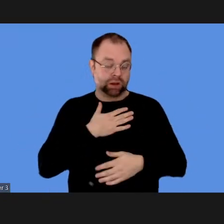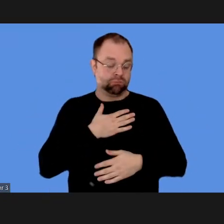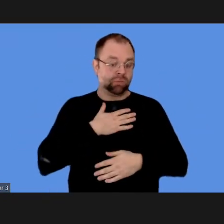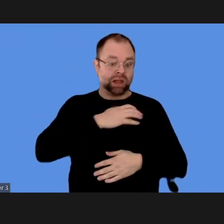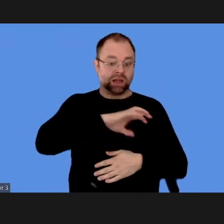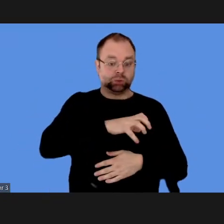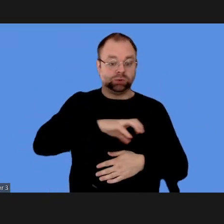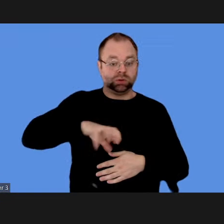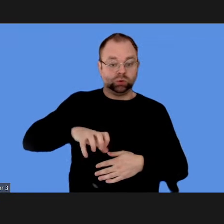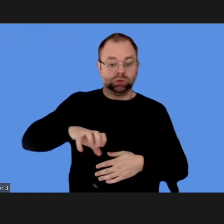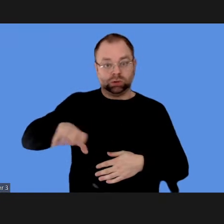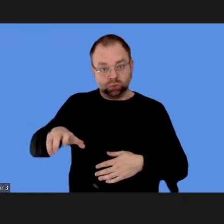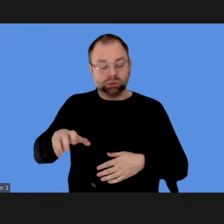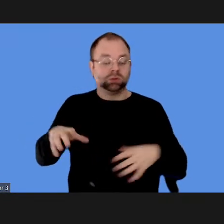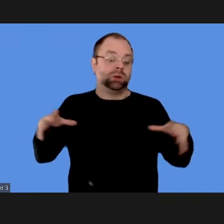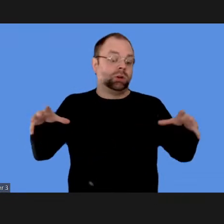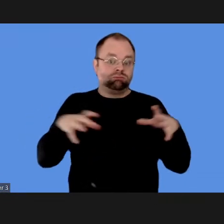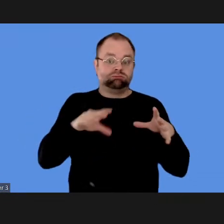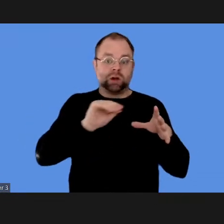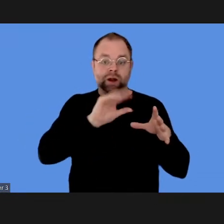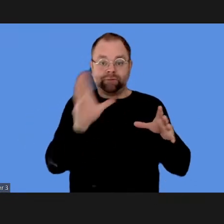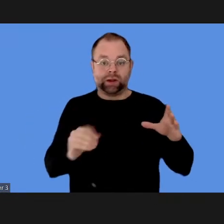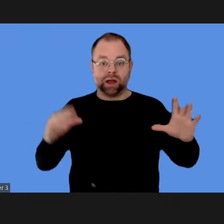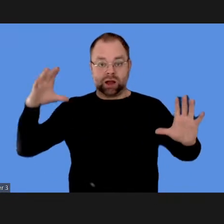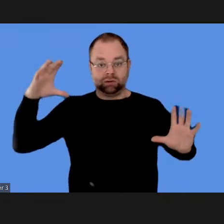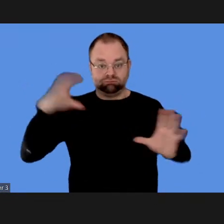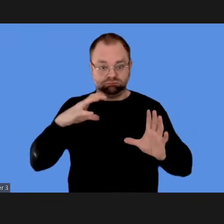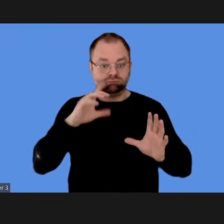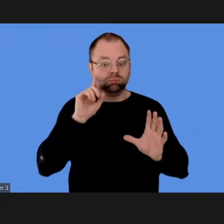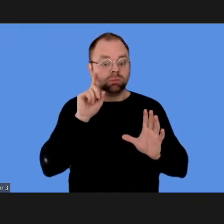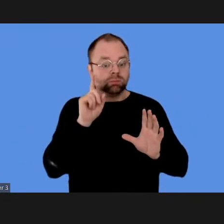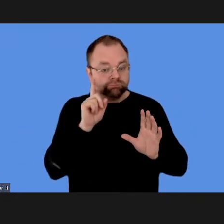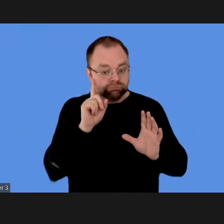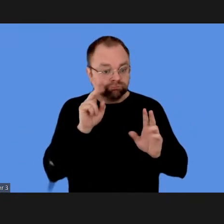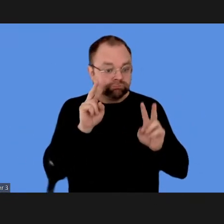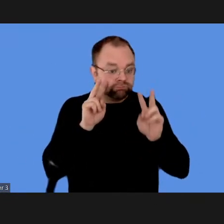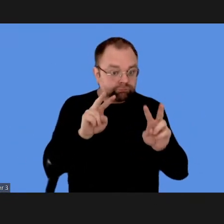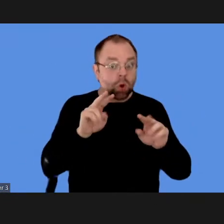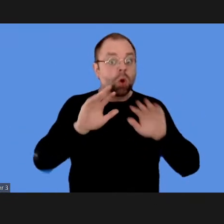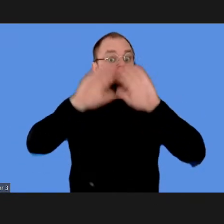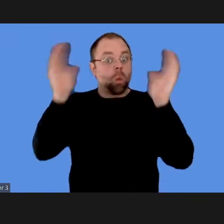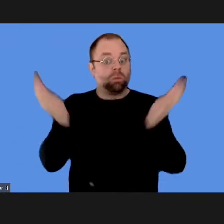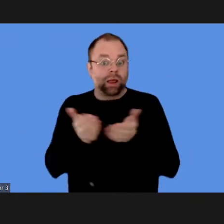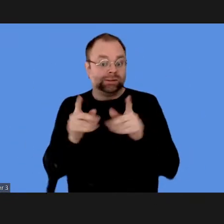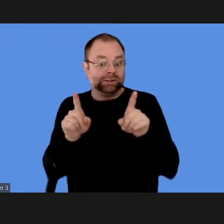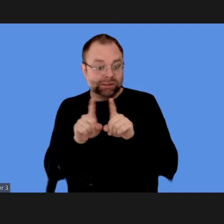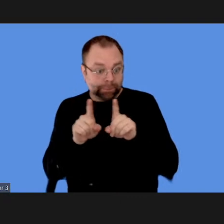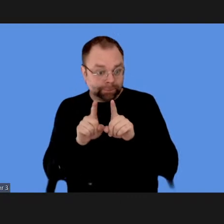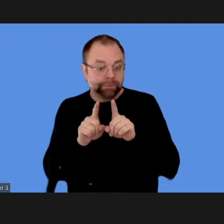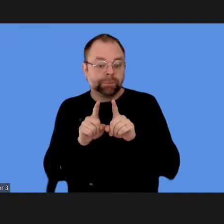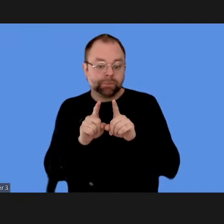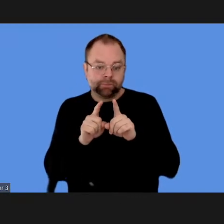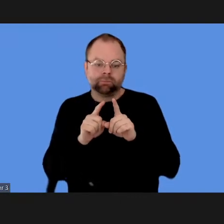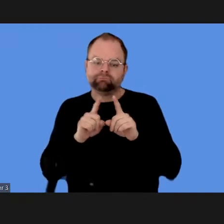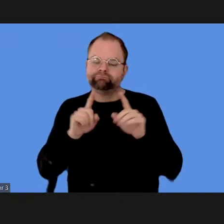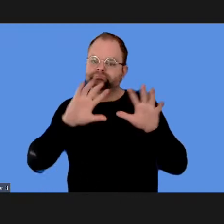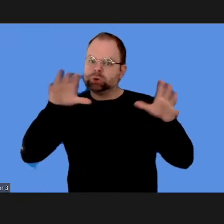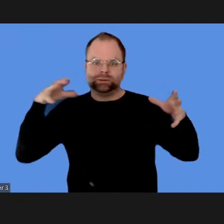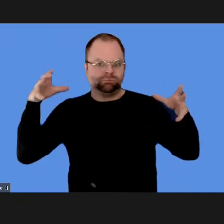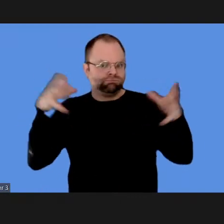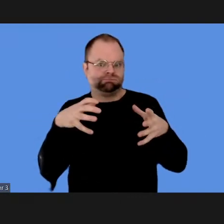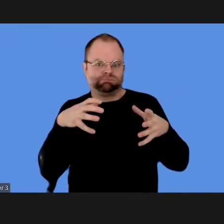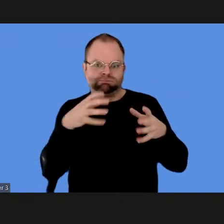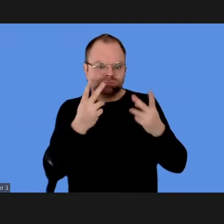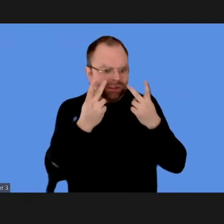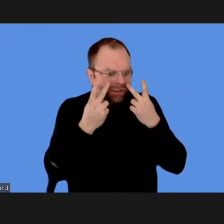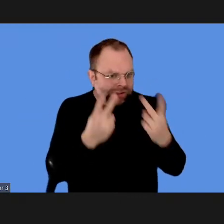as Africans face, and also have an objectives and programs and projects suggest on how to